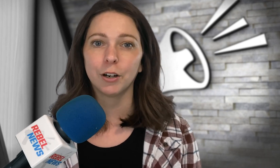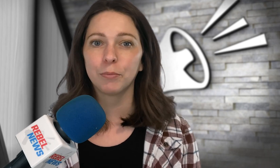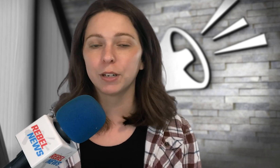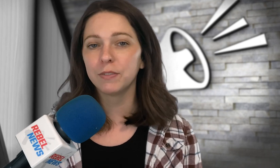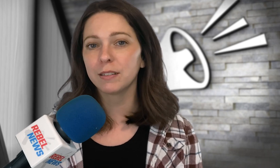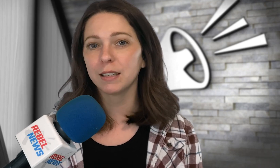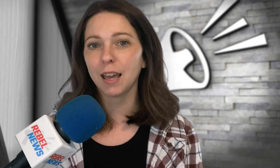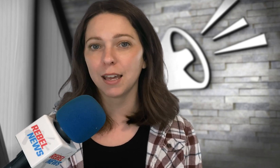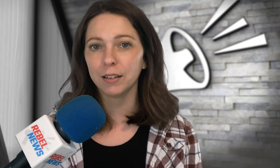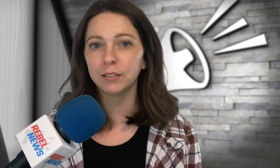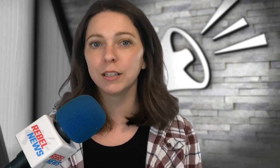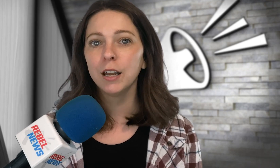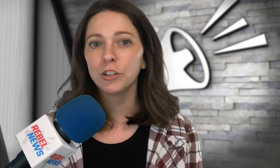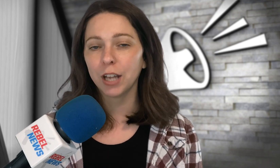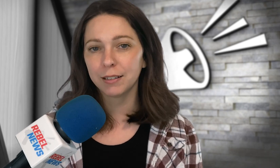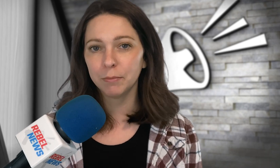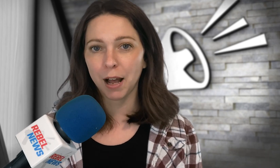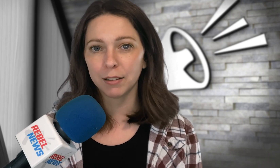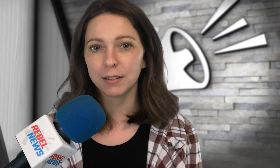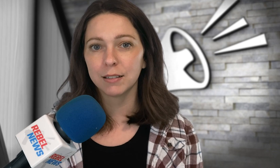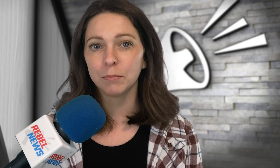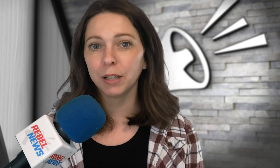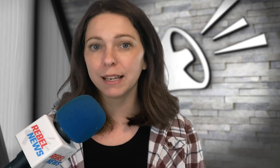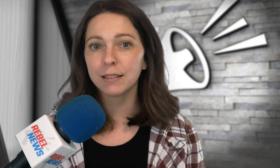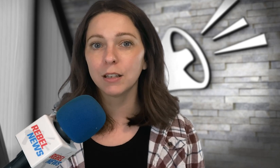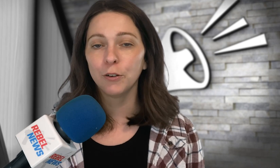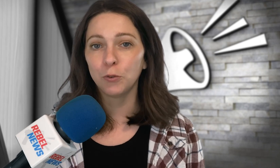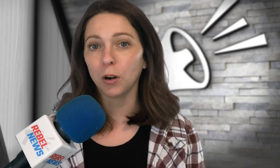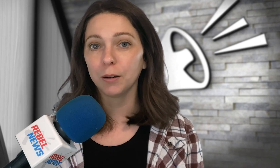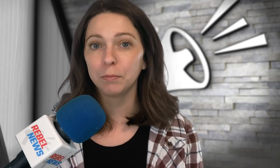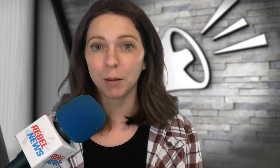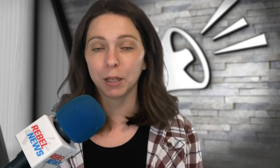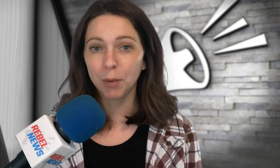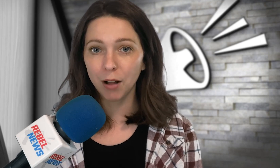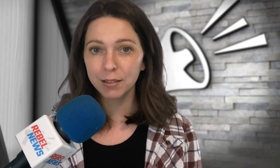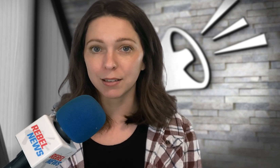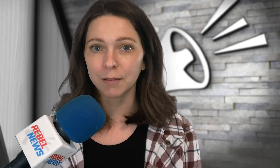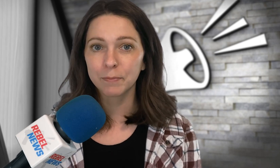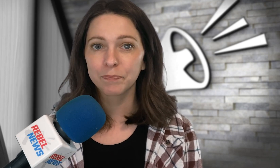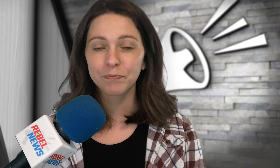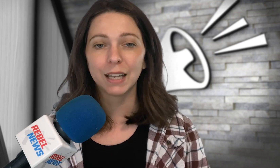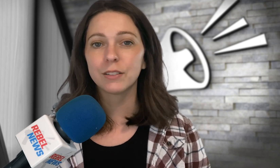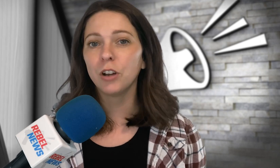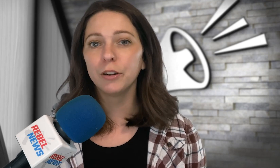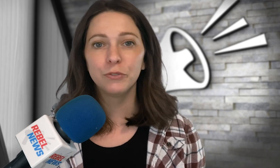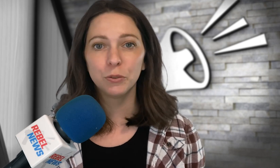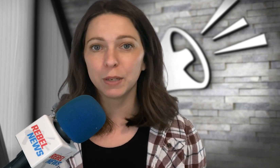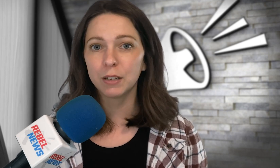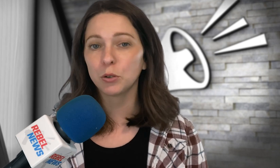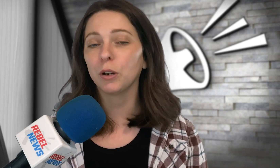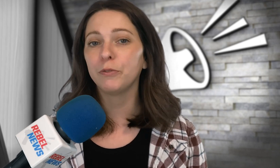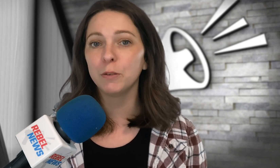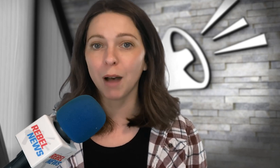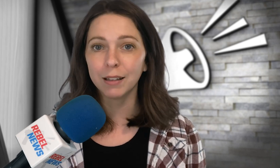previously hailed checks and balances in place for public policy. It's not a few weeks or a few months.